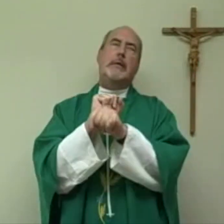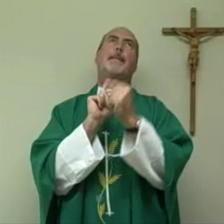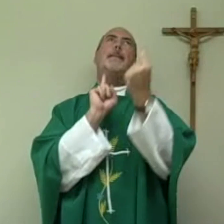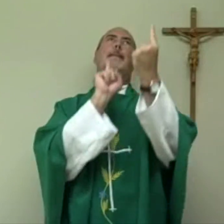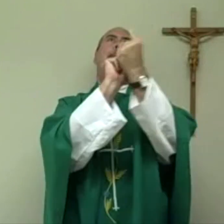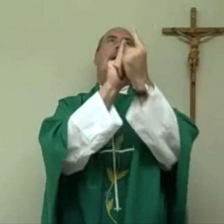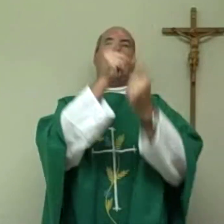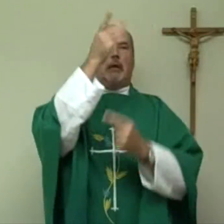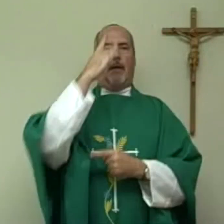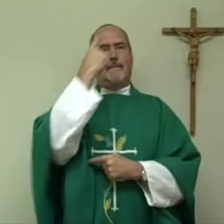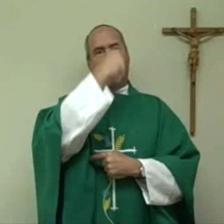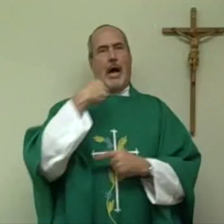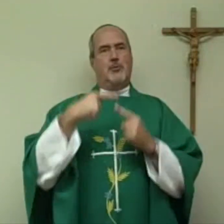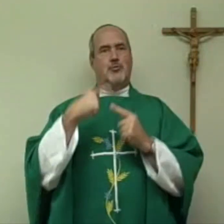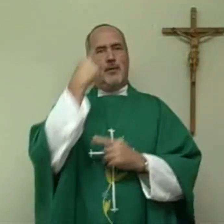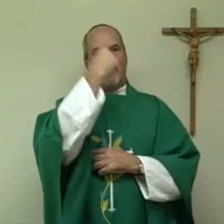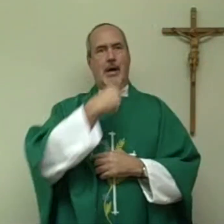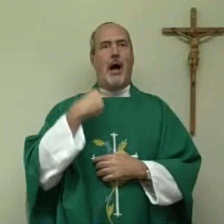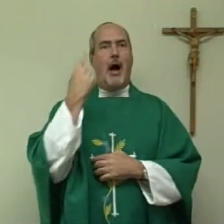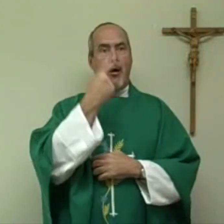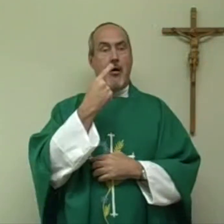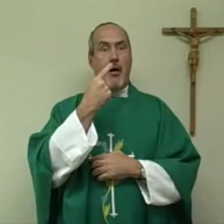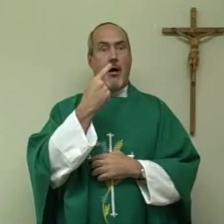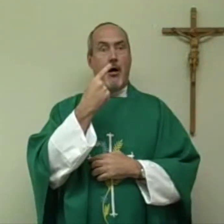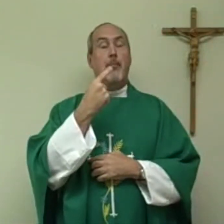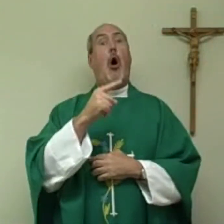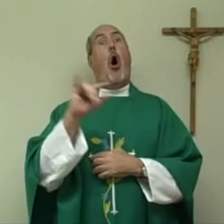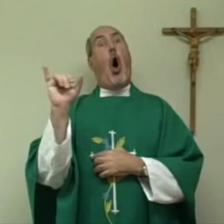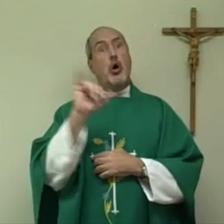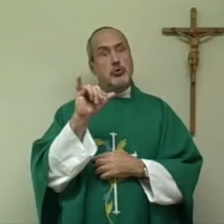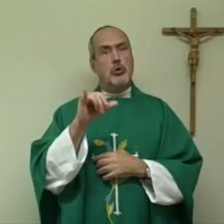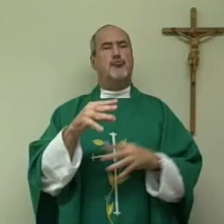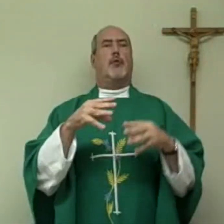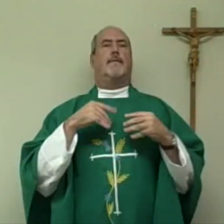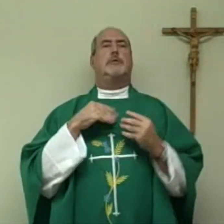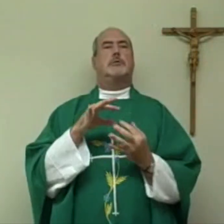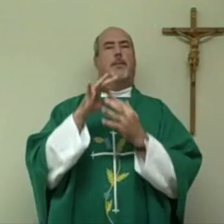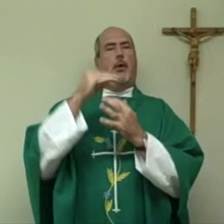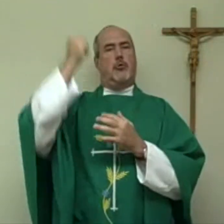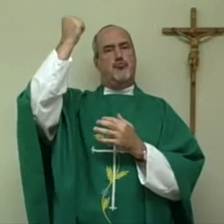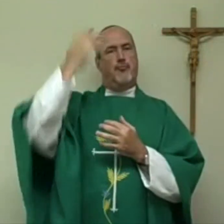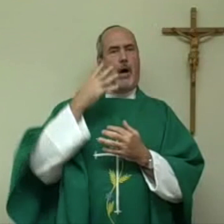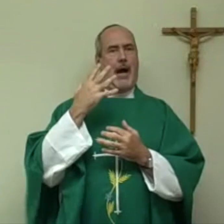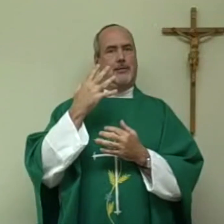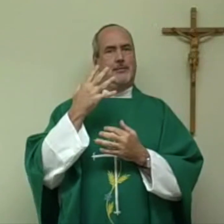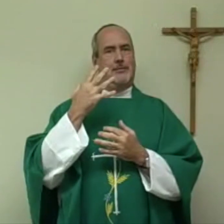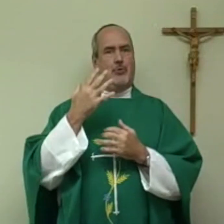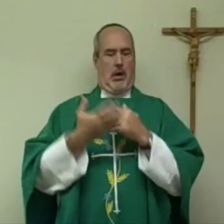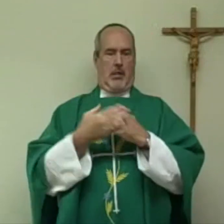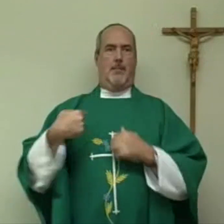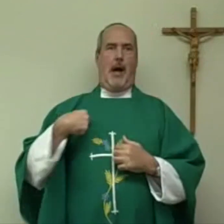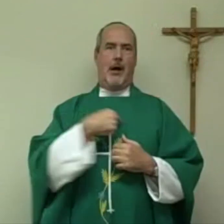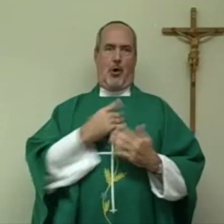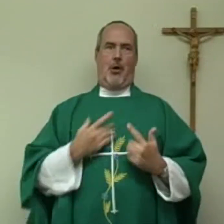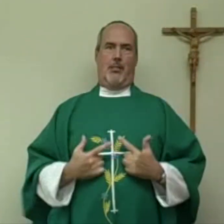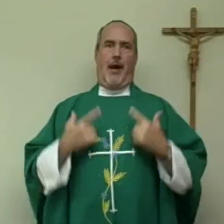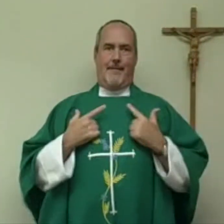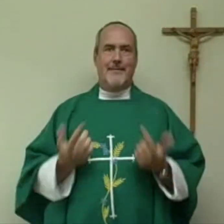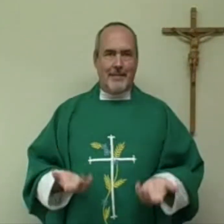sacrament, you meet Jesus face to face. And also, you receive God's grace,